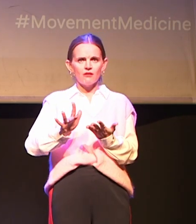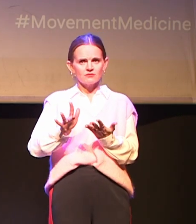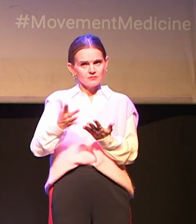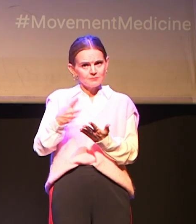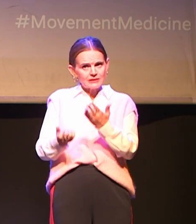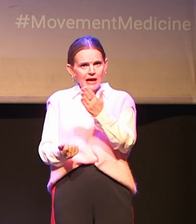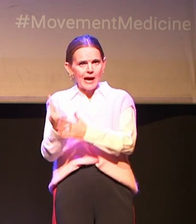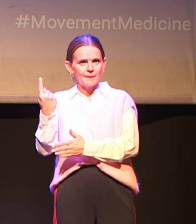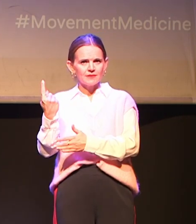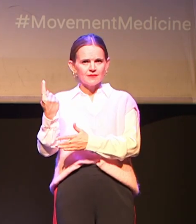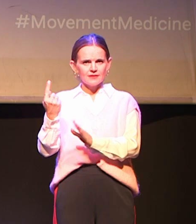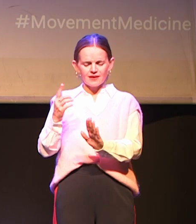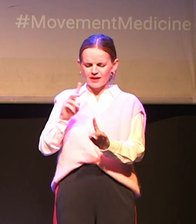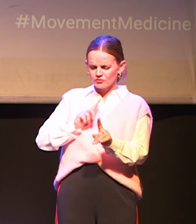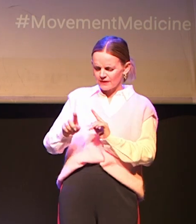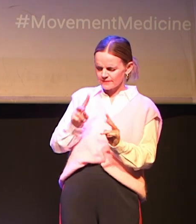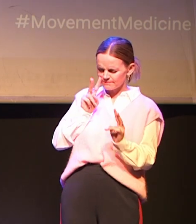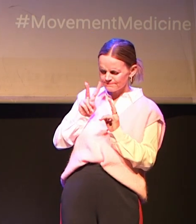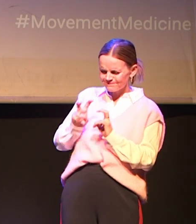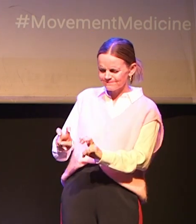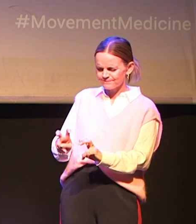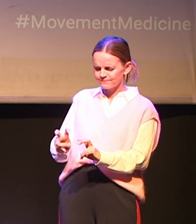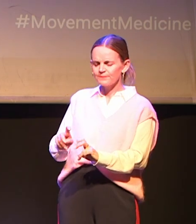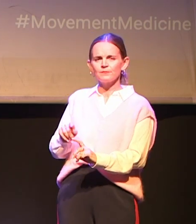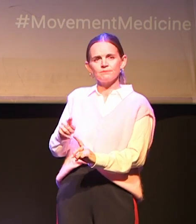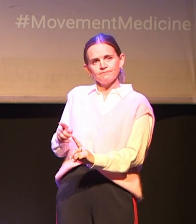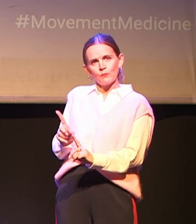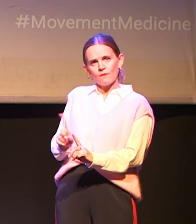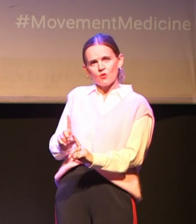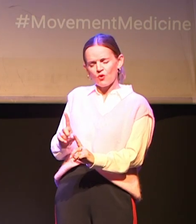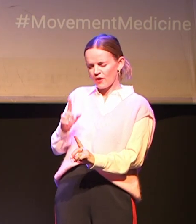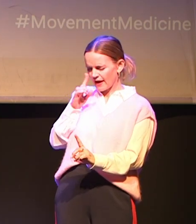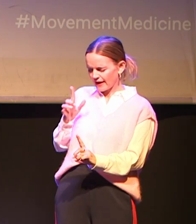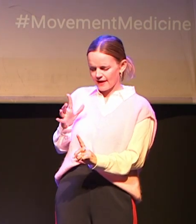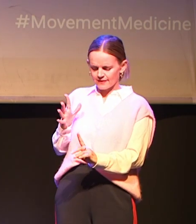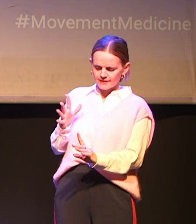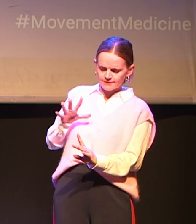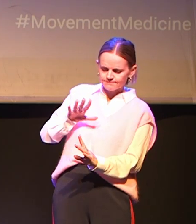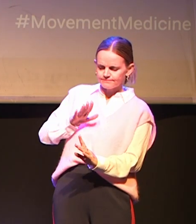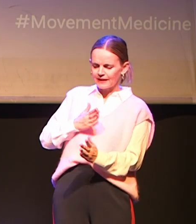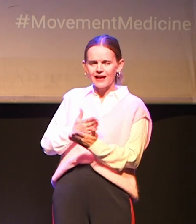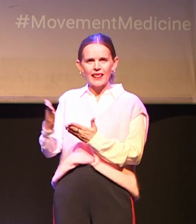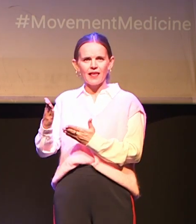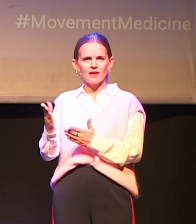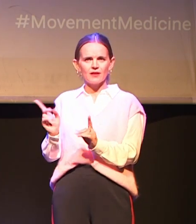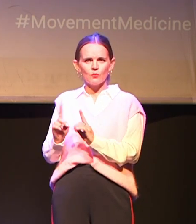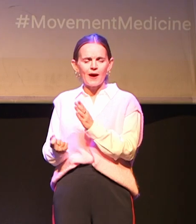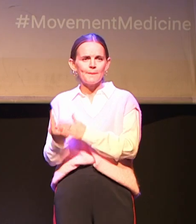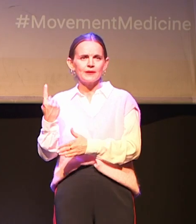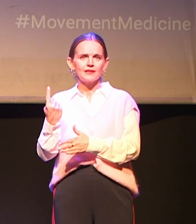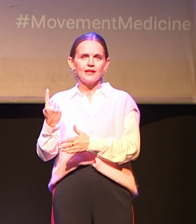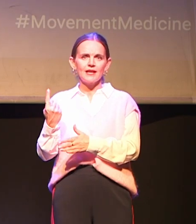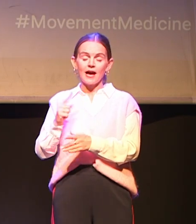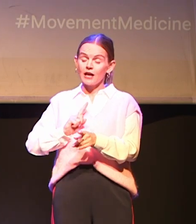to like stitch those pieces back together so that we can remember more clearly and to get guidance around how we navigate